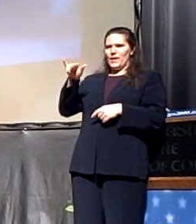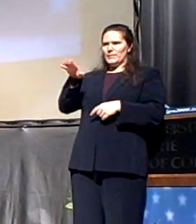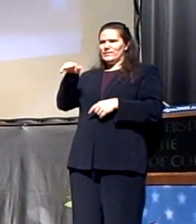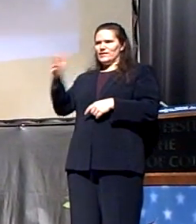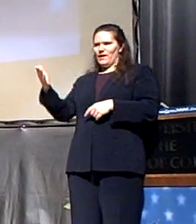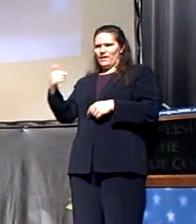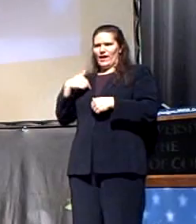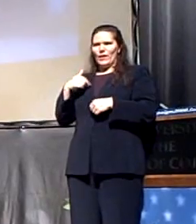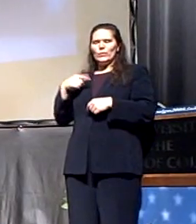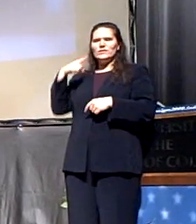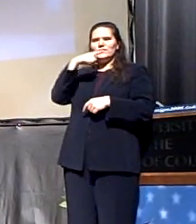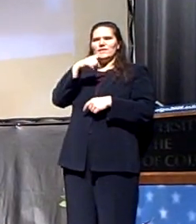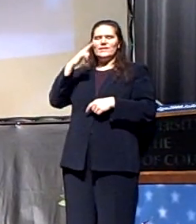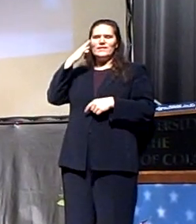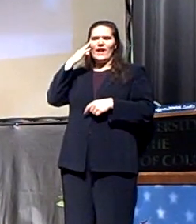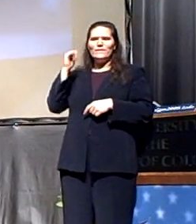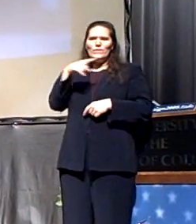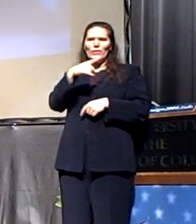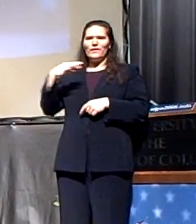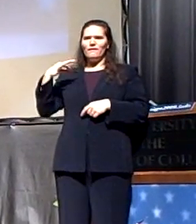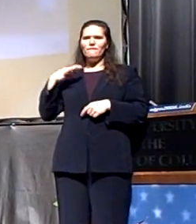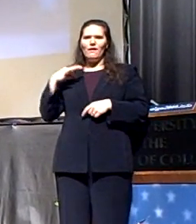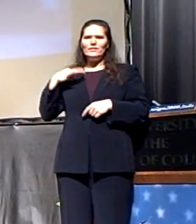in California that night. I was a volunteer who